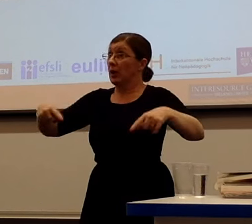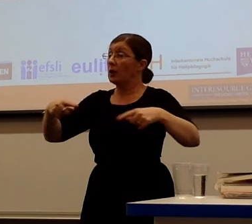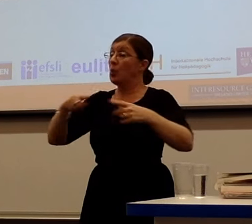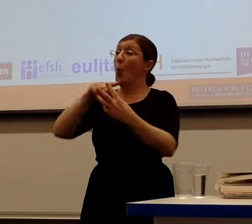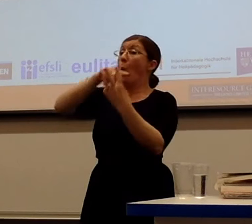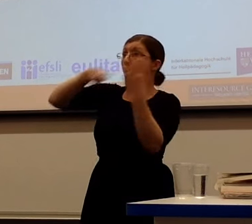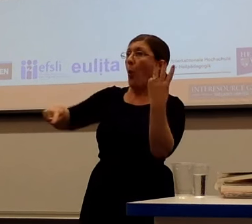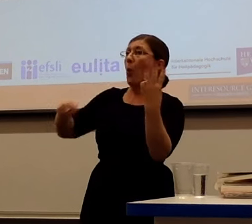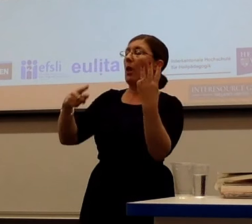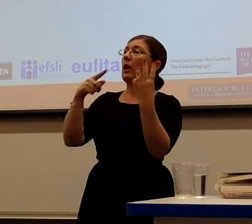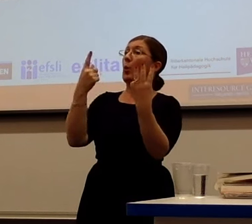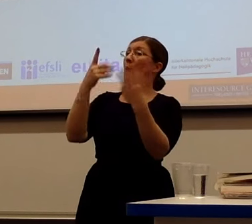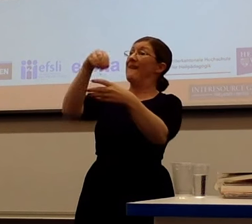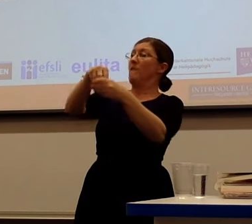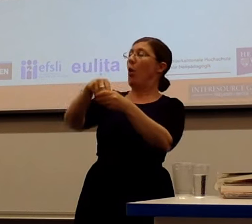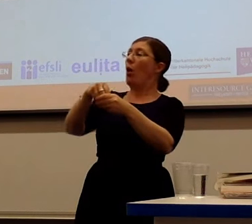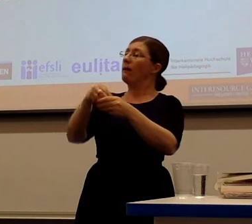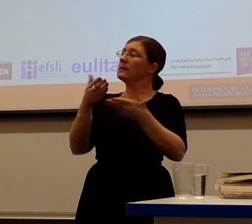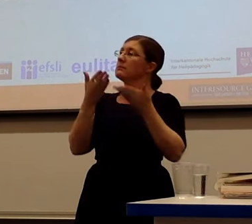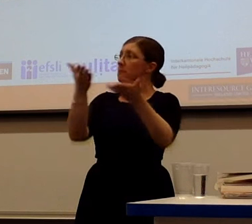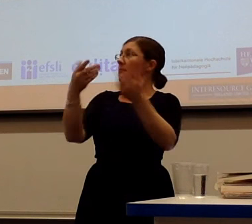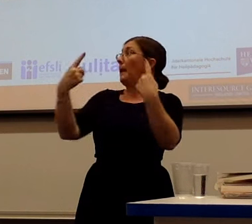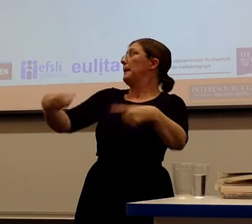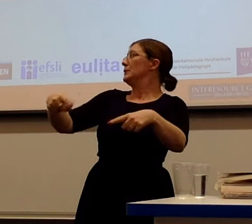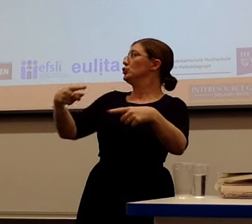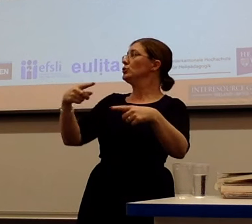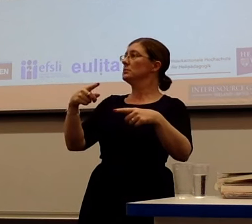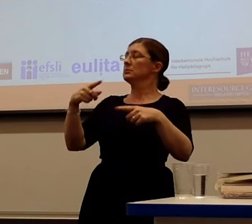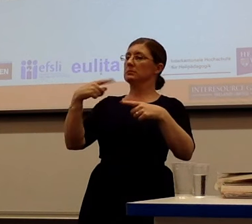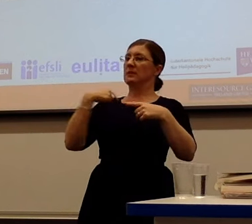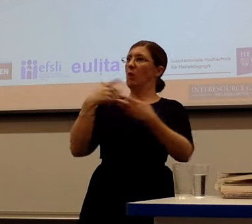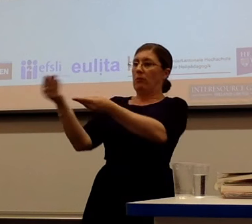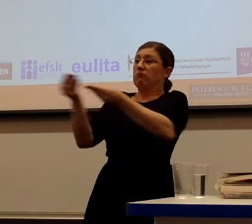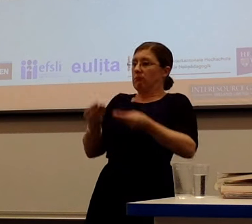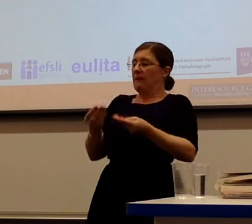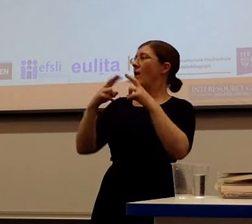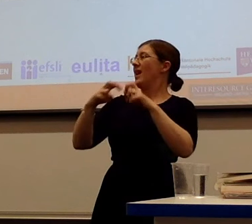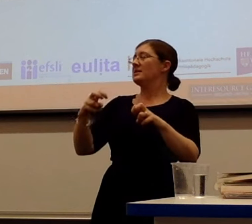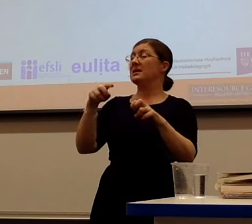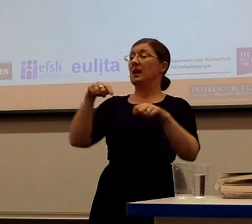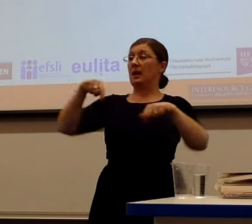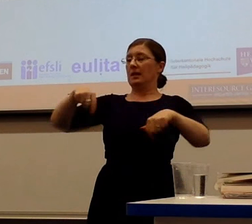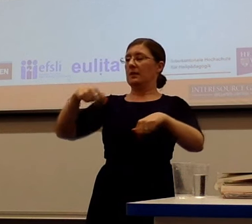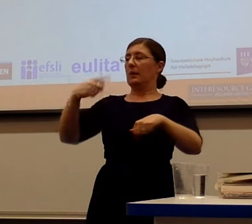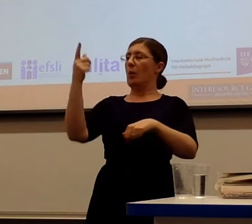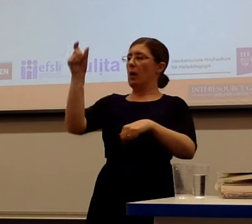with permission to research it and do a specific analysis of it. And that's quite